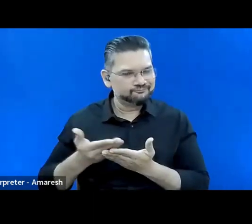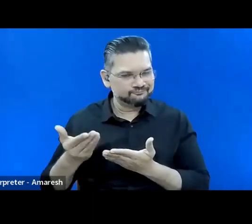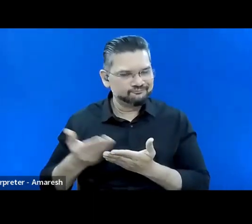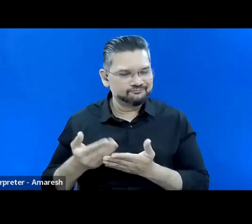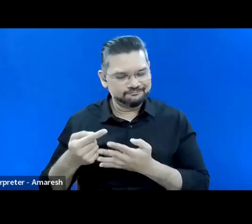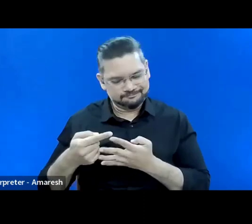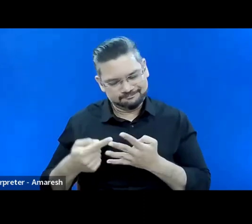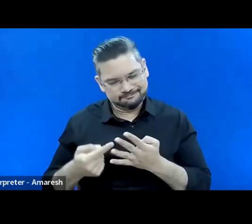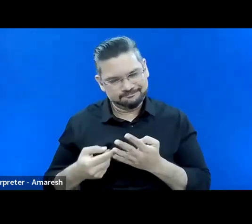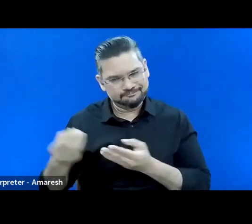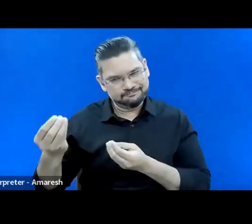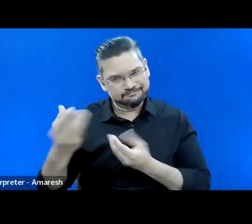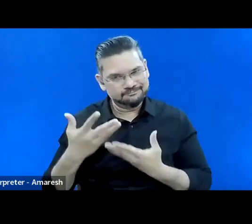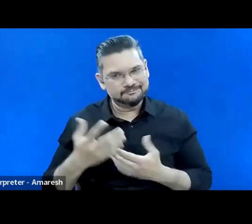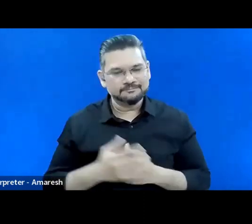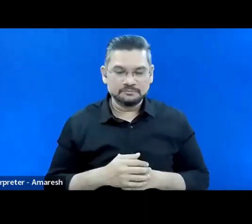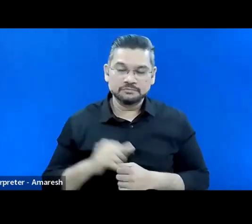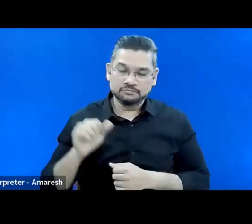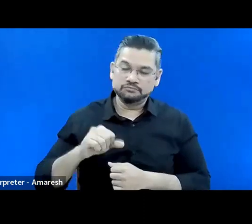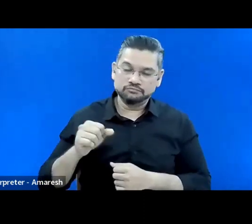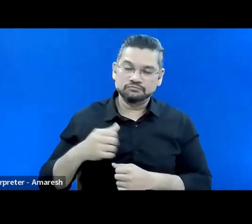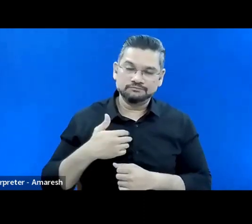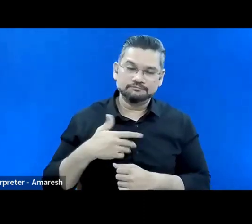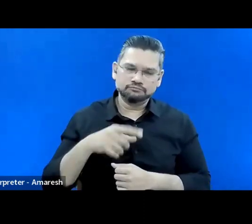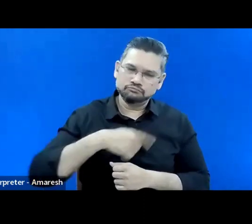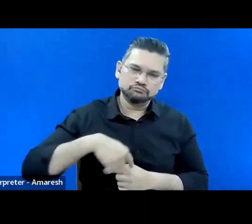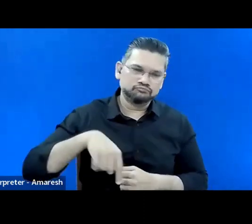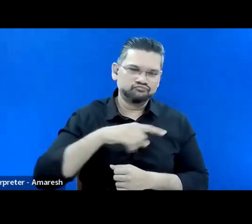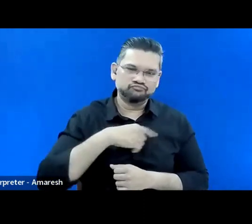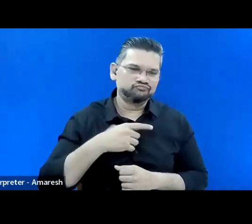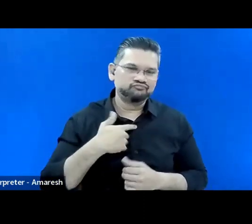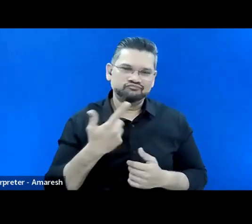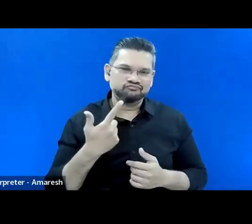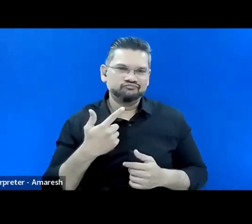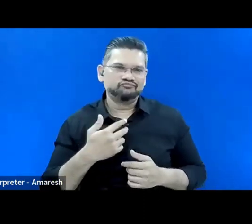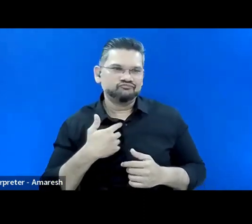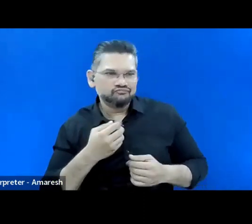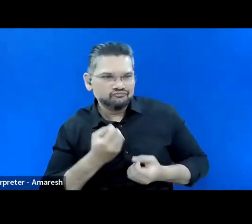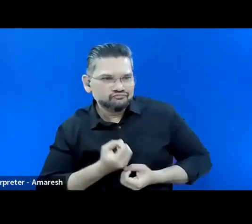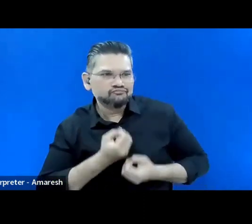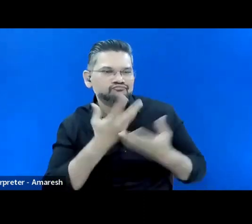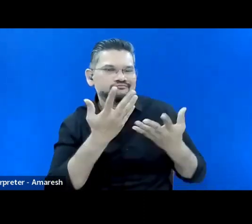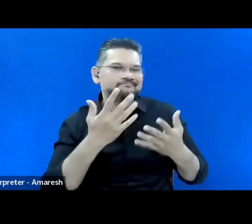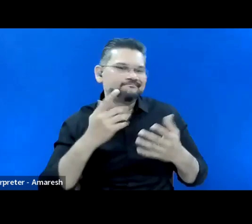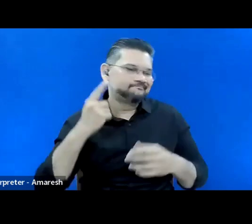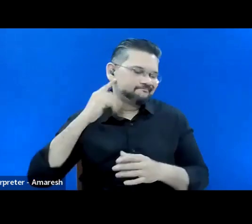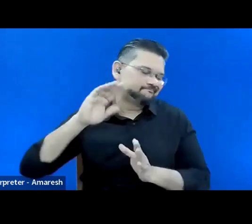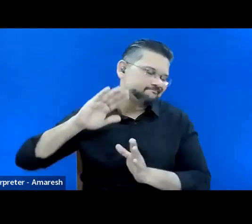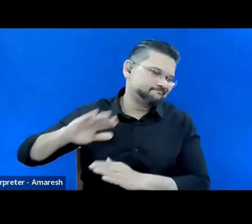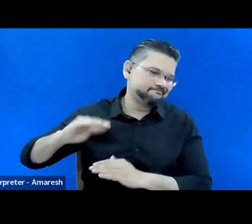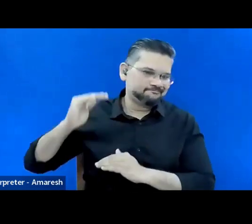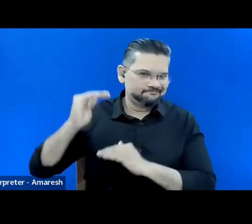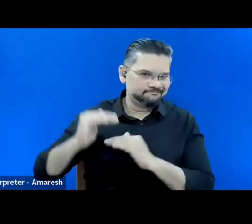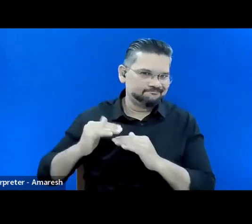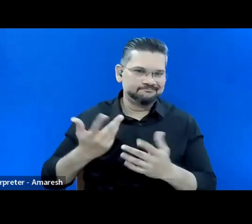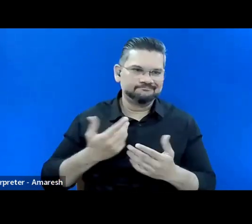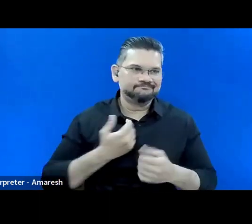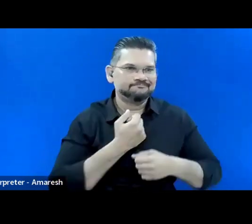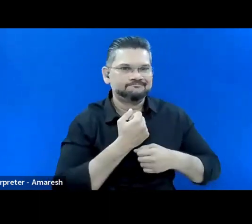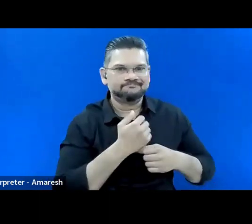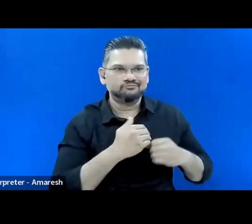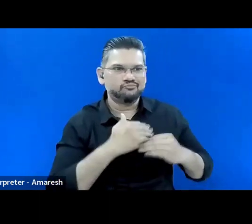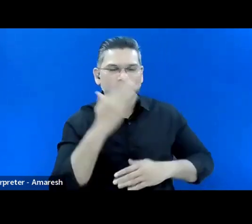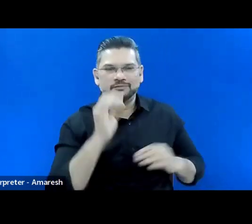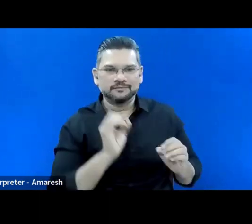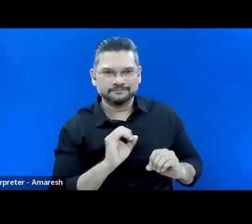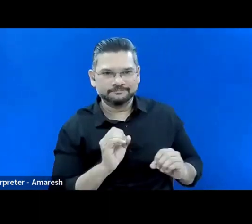are the underrepresented voice, and as a movement, there is a need that we as a youth movement now start working with different